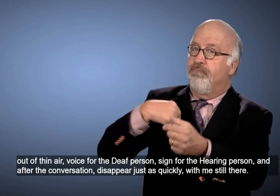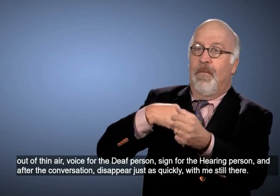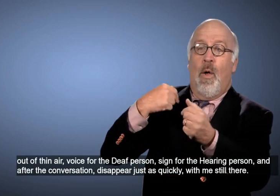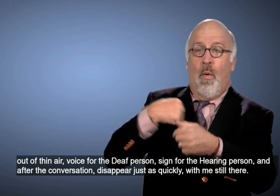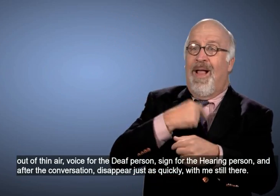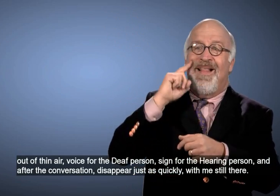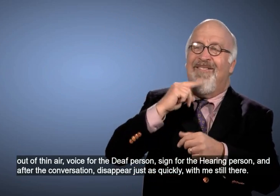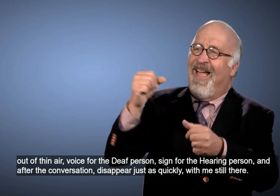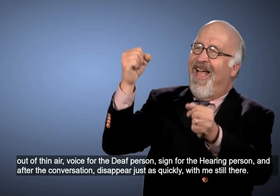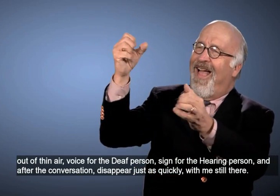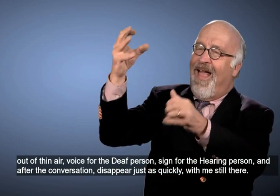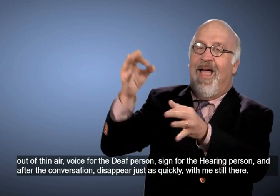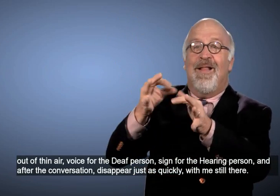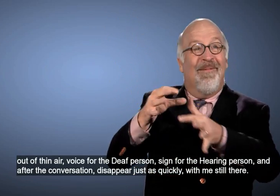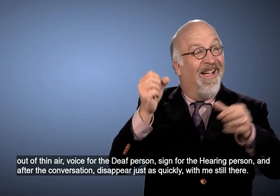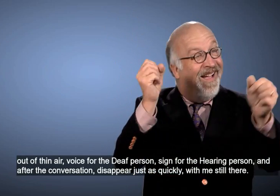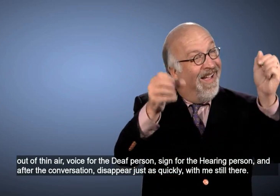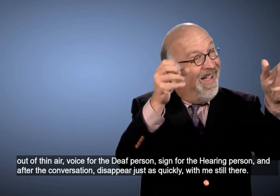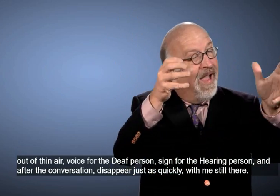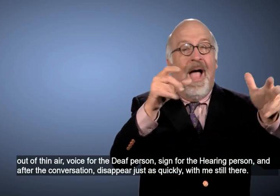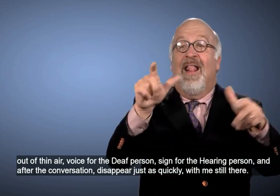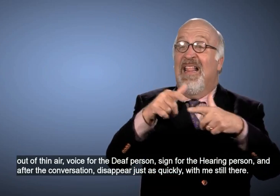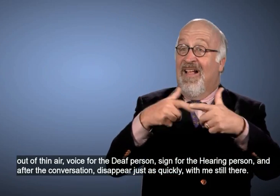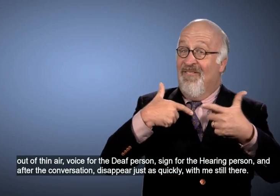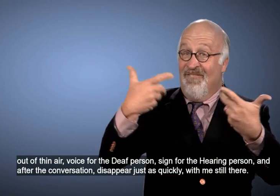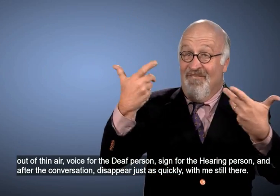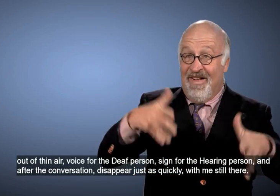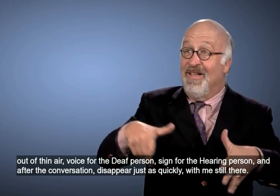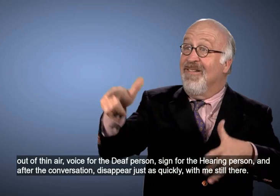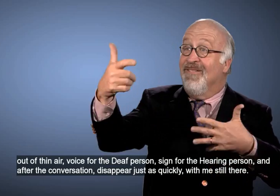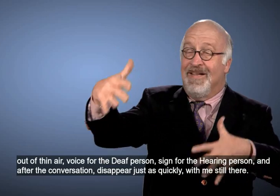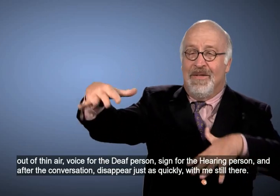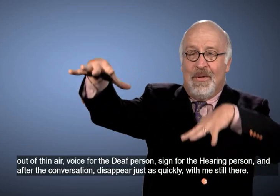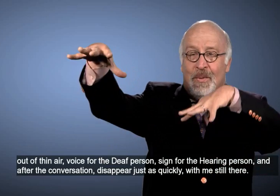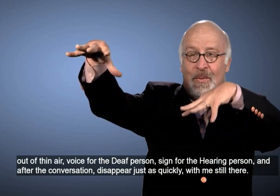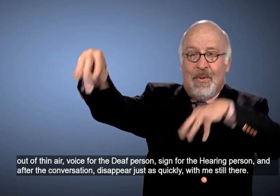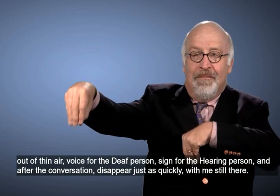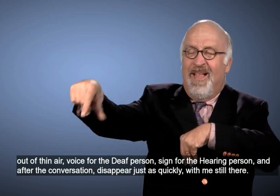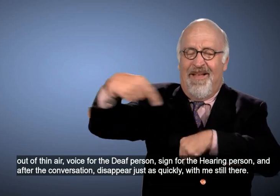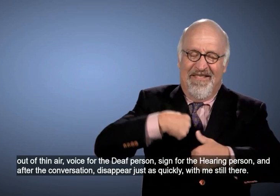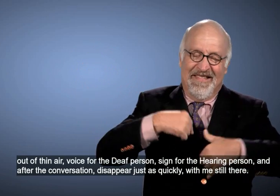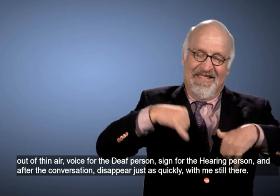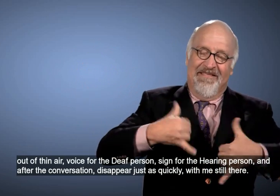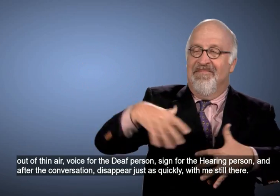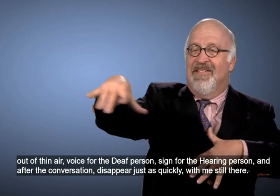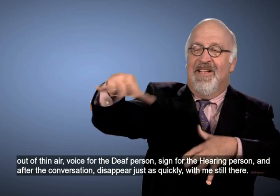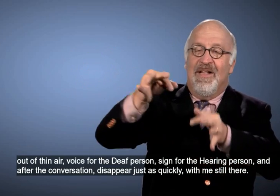voice for the deaf person, sign for the hearing person, and after the conversation disappear just as quickly with me still